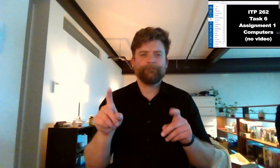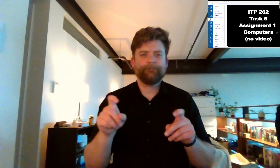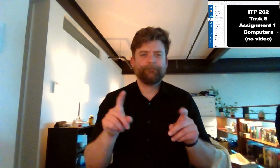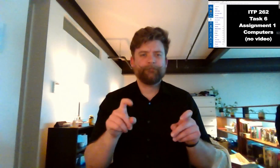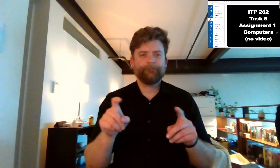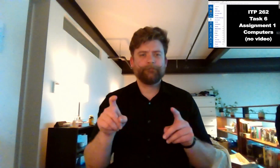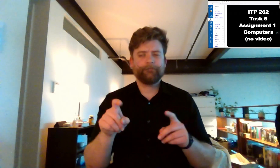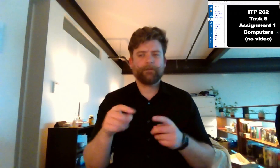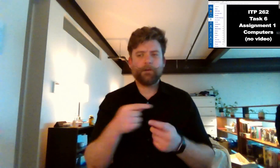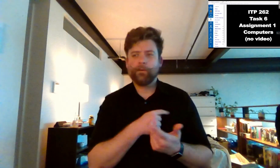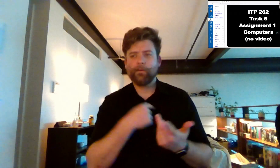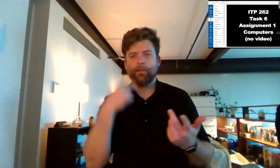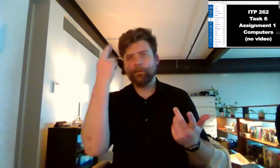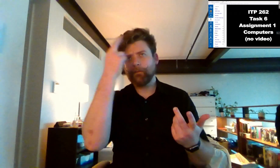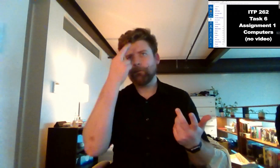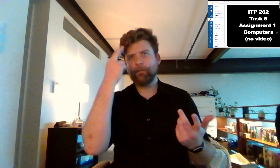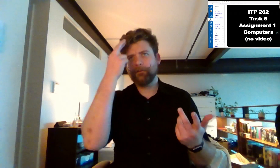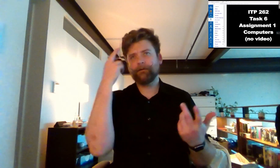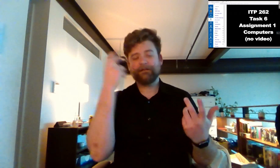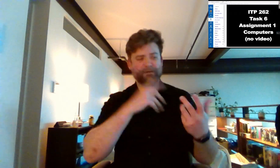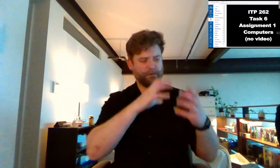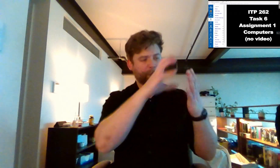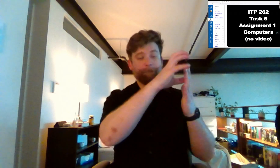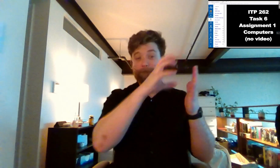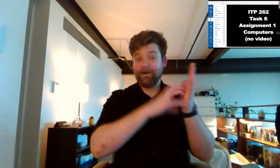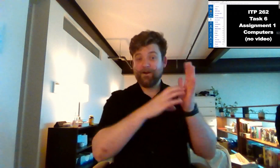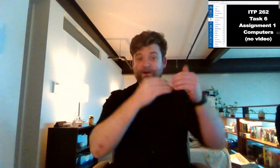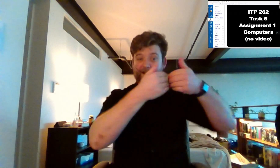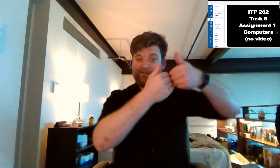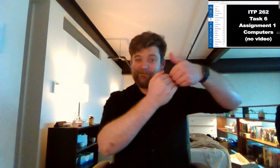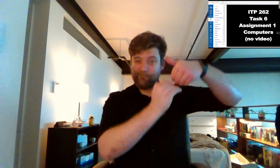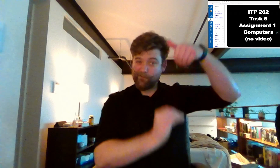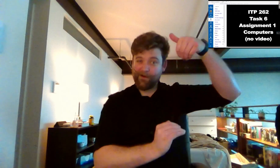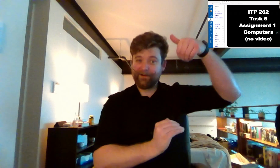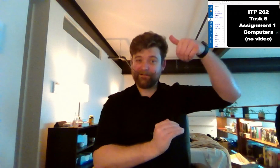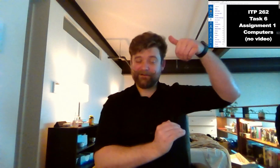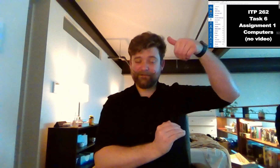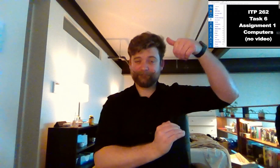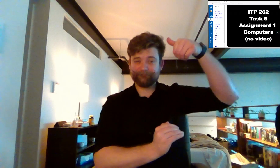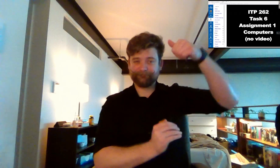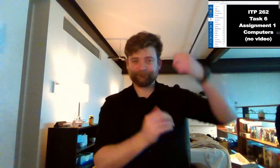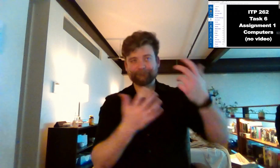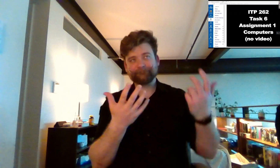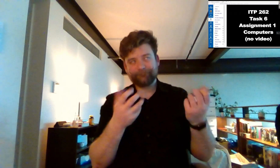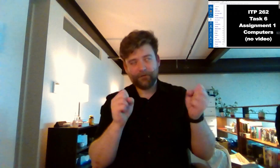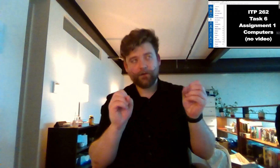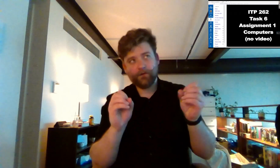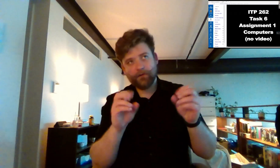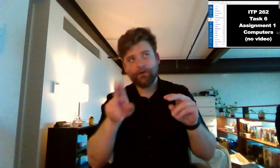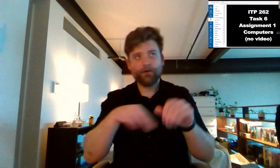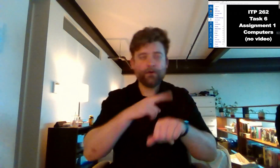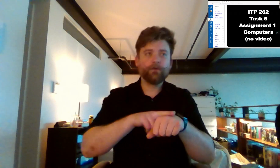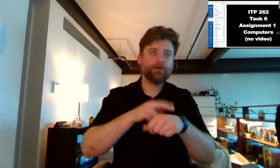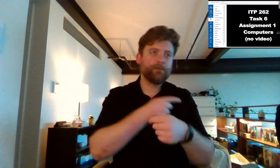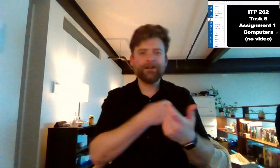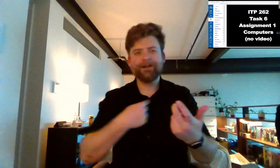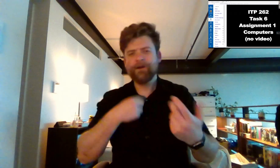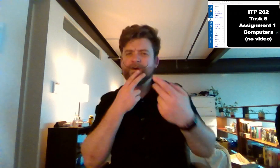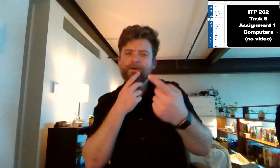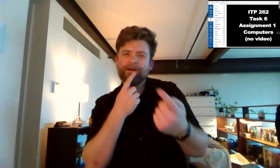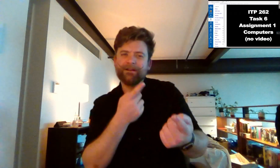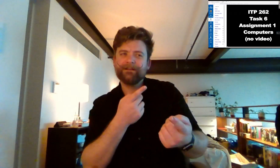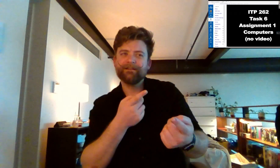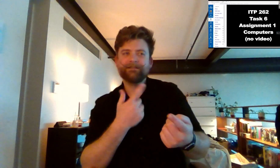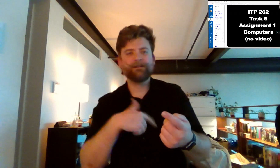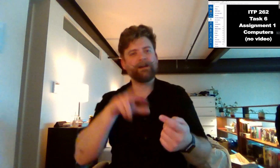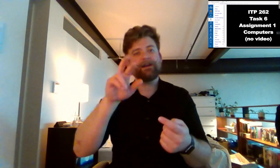We realize it's a paragraph break, okay? So normally we would say, hit the return